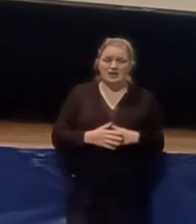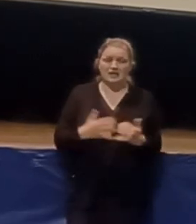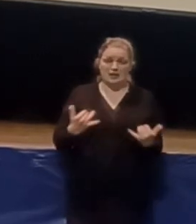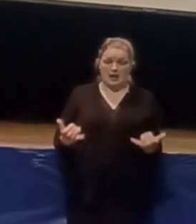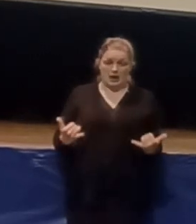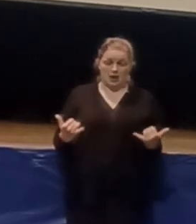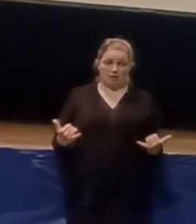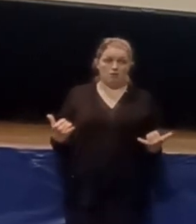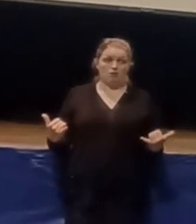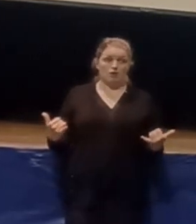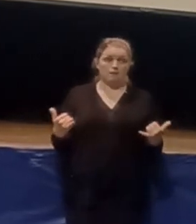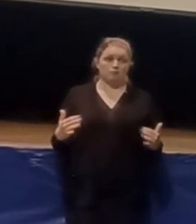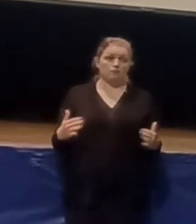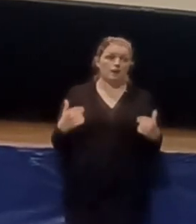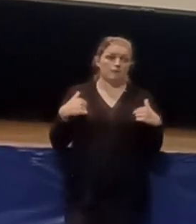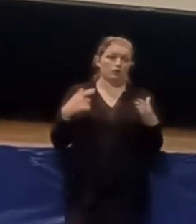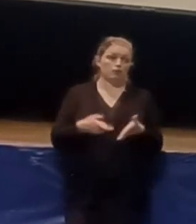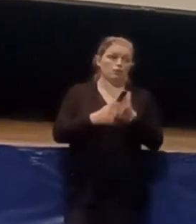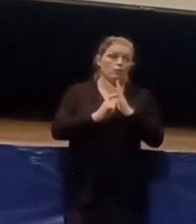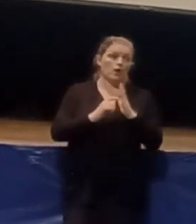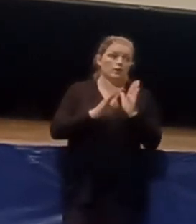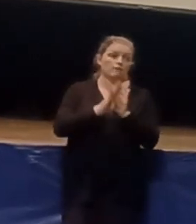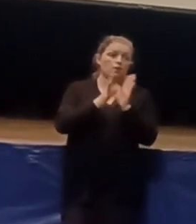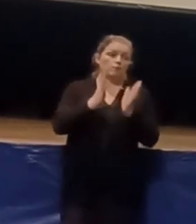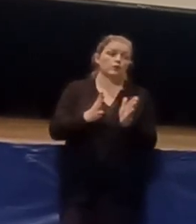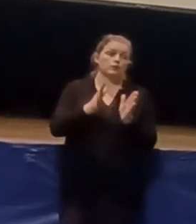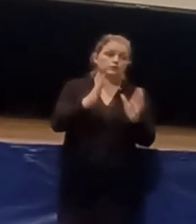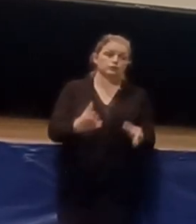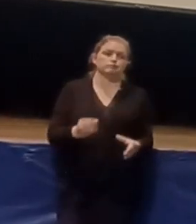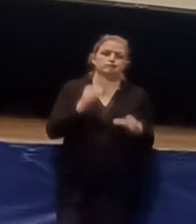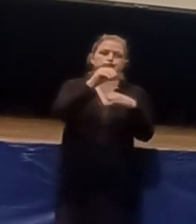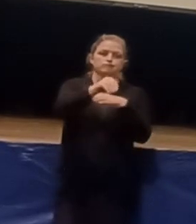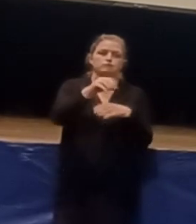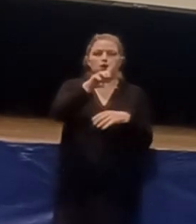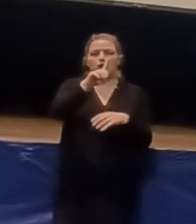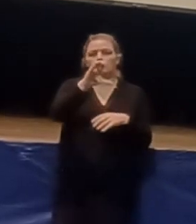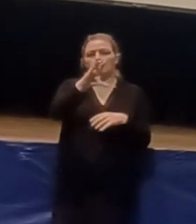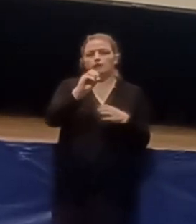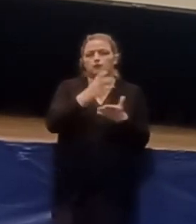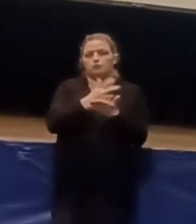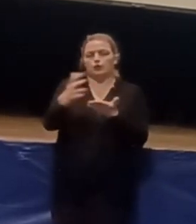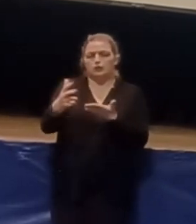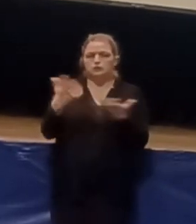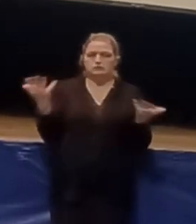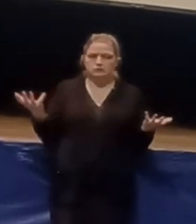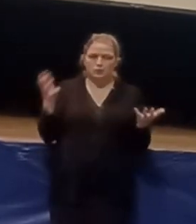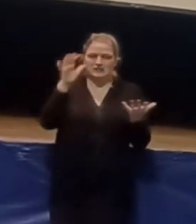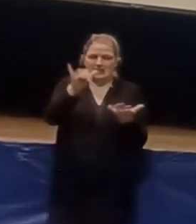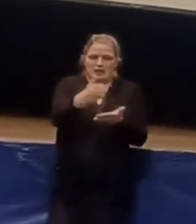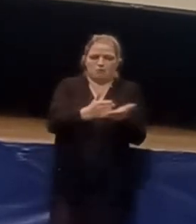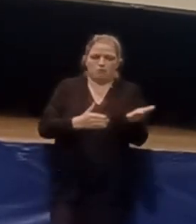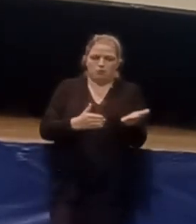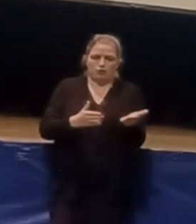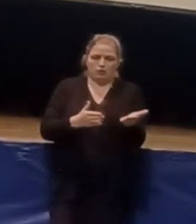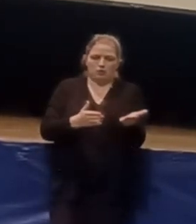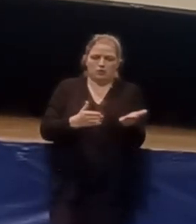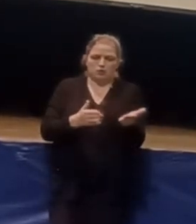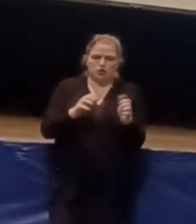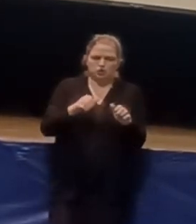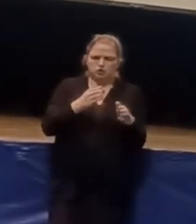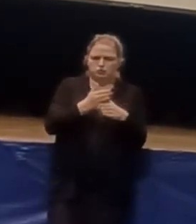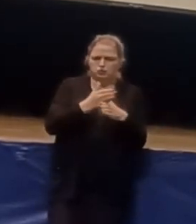going to require a developer to put 150 parking spaces in. So my first question is, has that piece of the discussion, anything you could